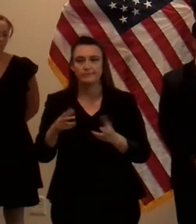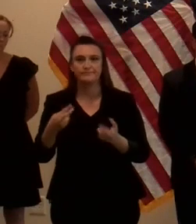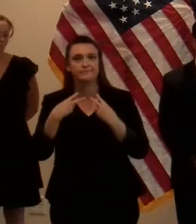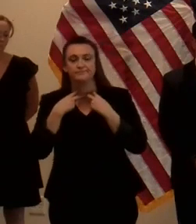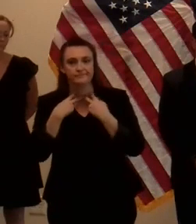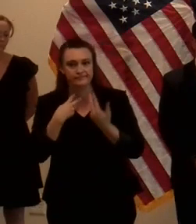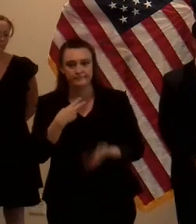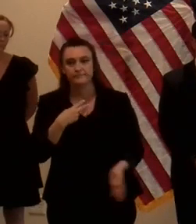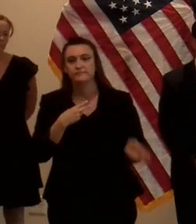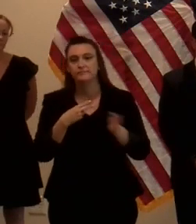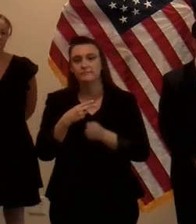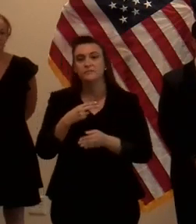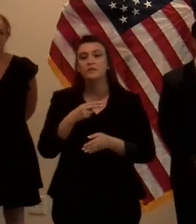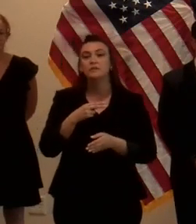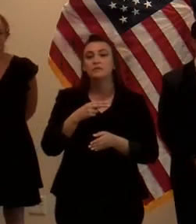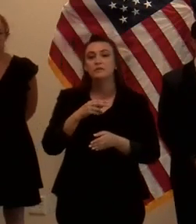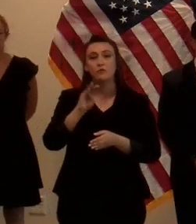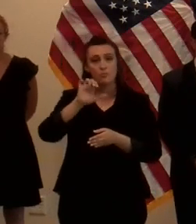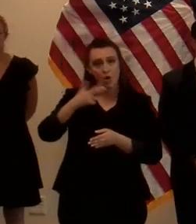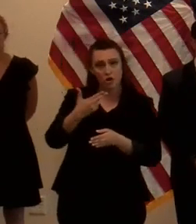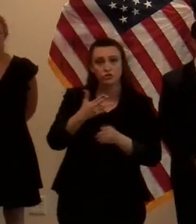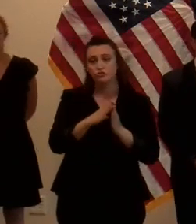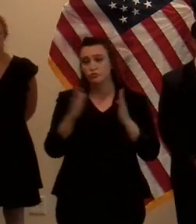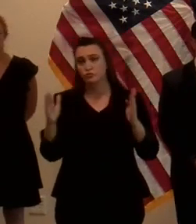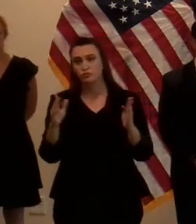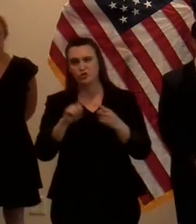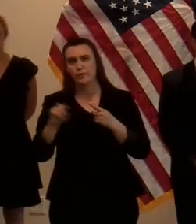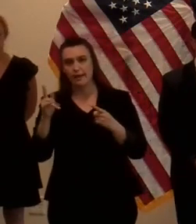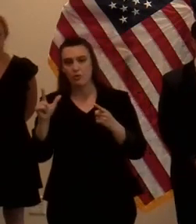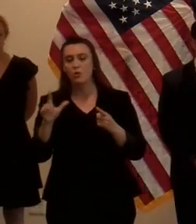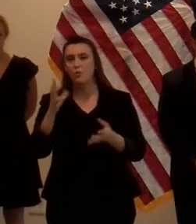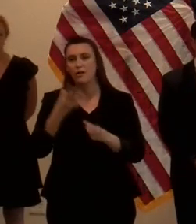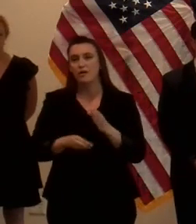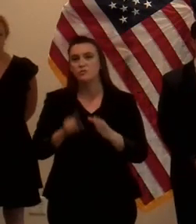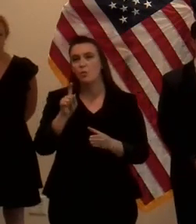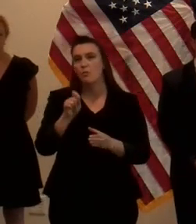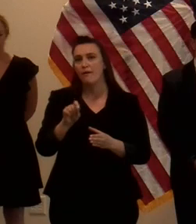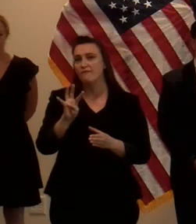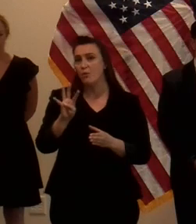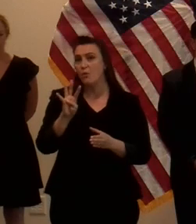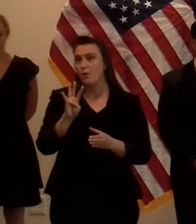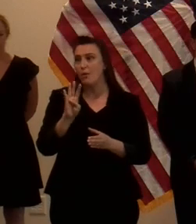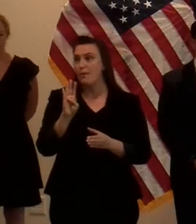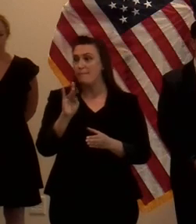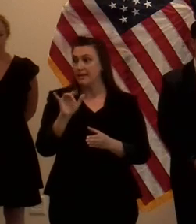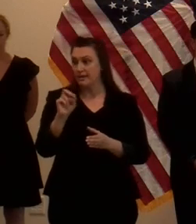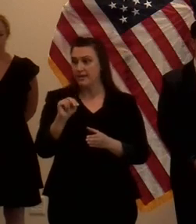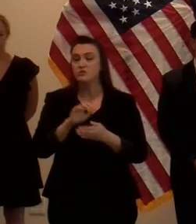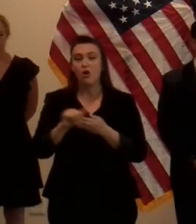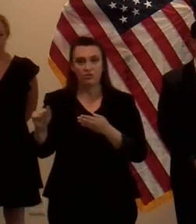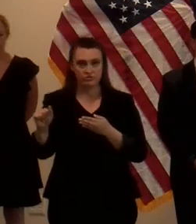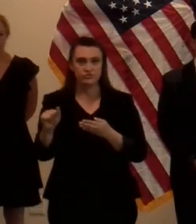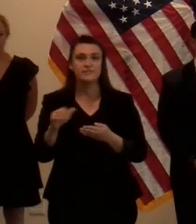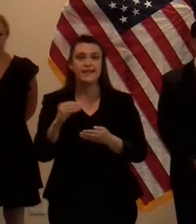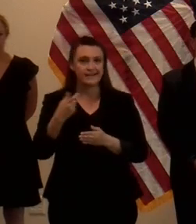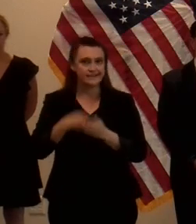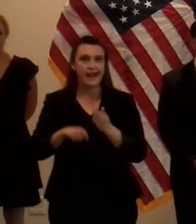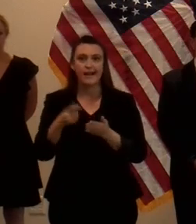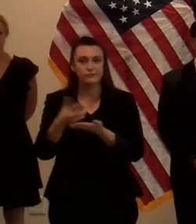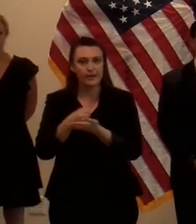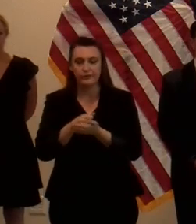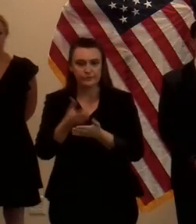Arizona lost $1.2 billion in visitor spending and $35 million in state tax revenue.